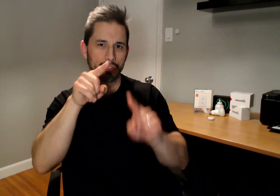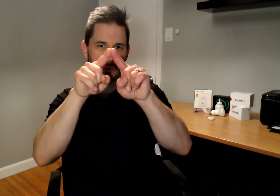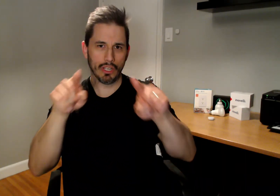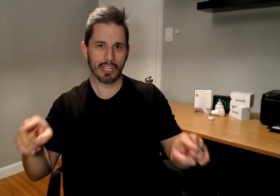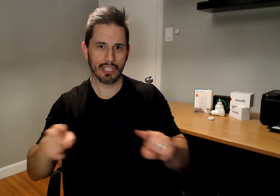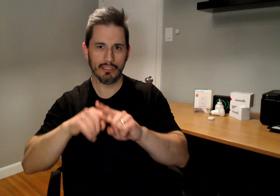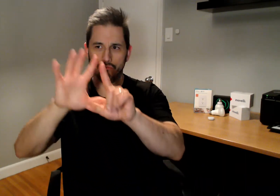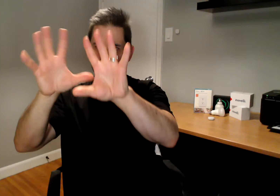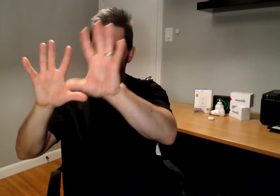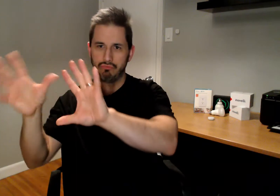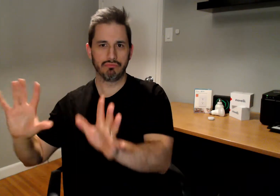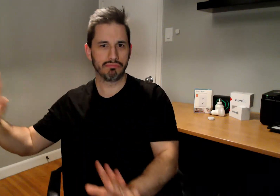nanoleaf light on her wall.